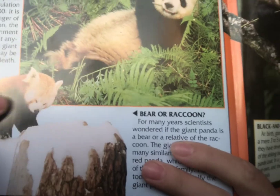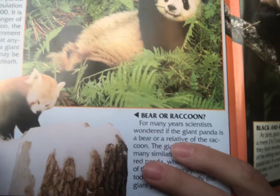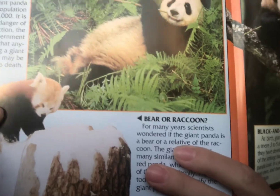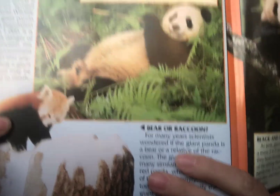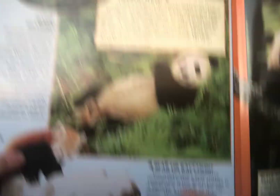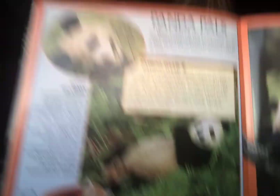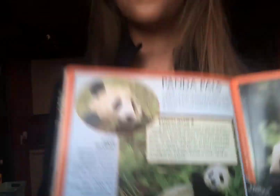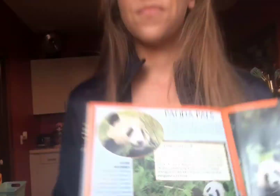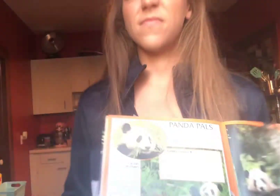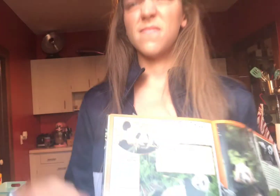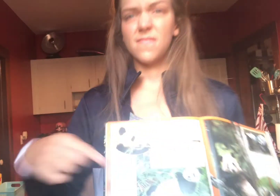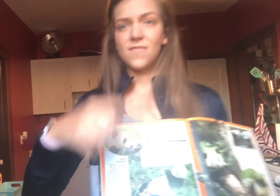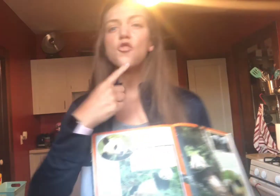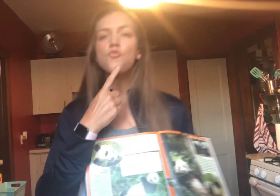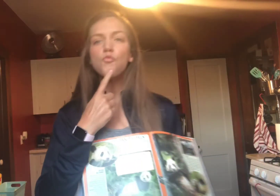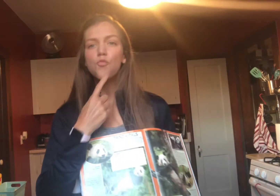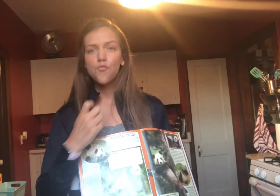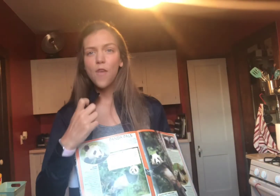And then here is the red panda.